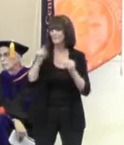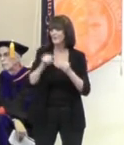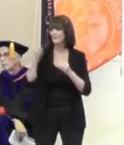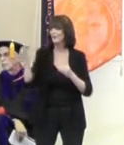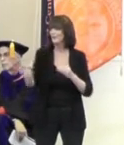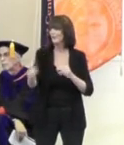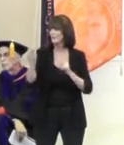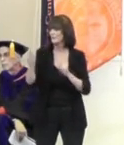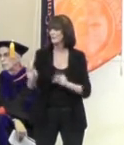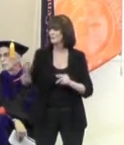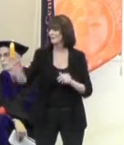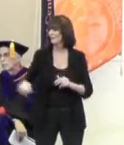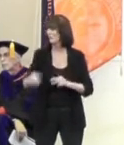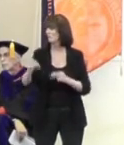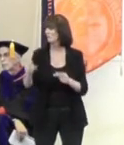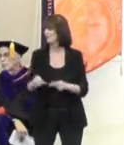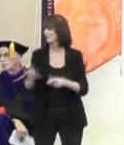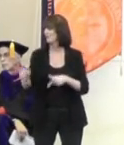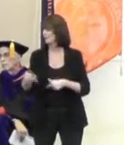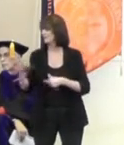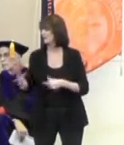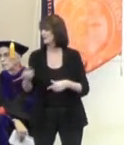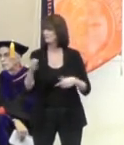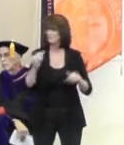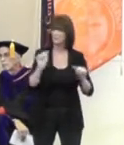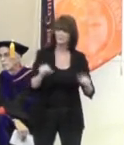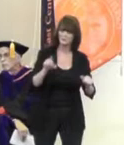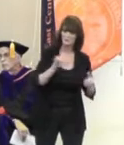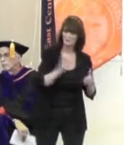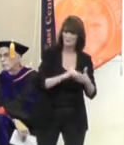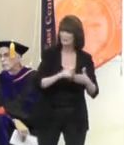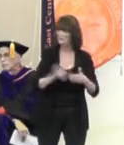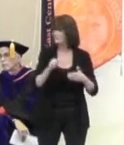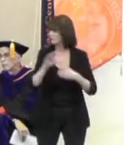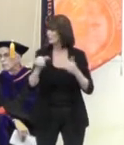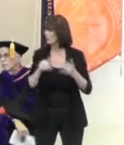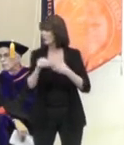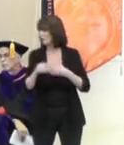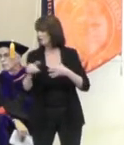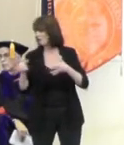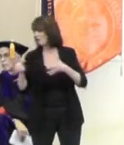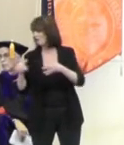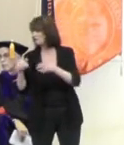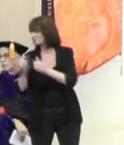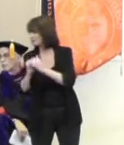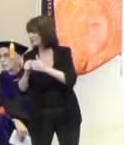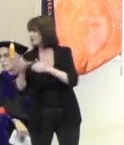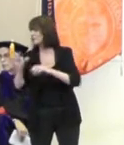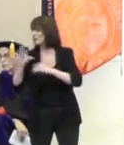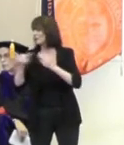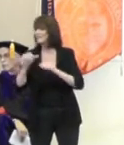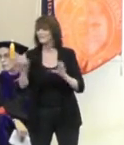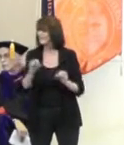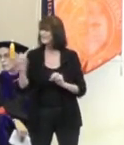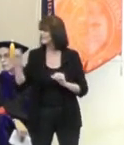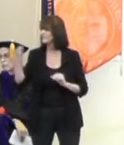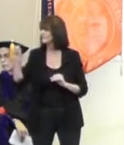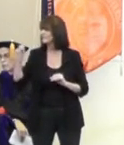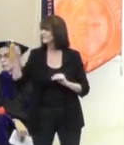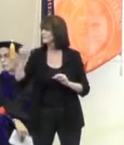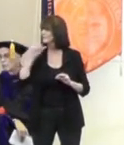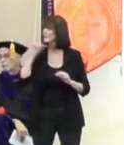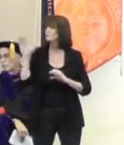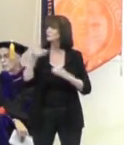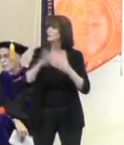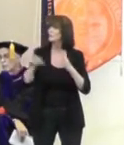somebody else at some other place. They live there. If only I'd been born. If we were on the other side of the tracks, if we'd only been up north, if they don't.